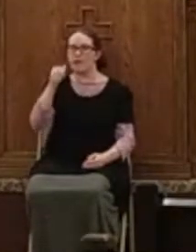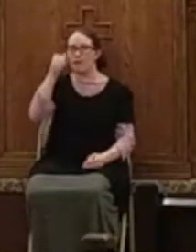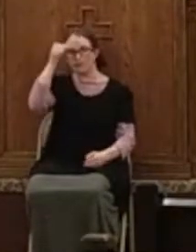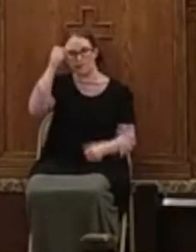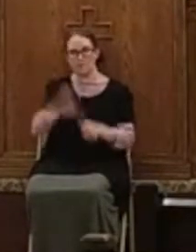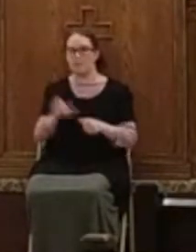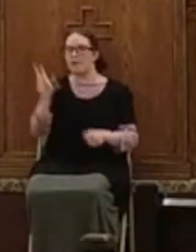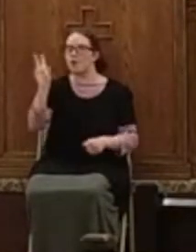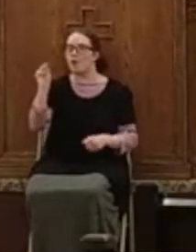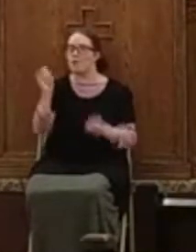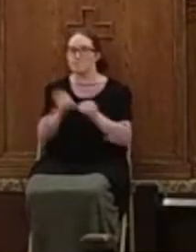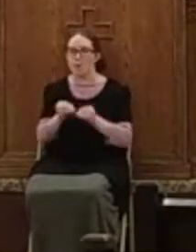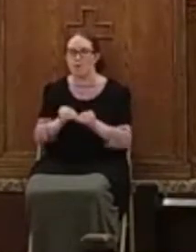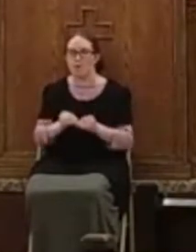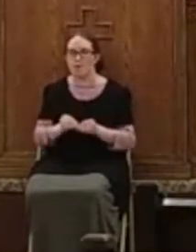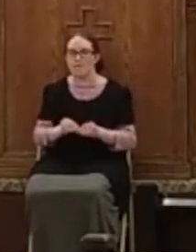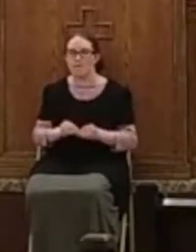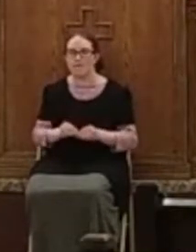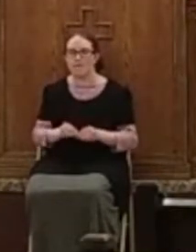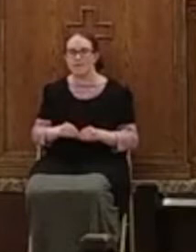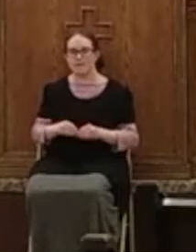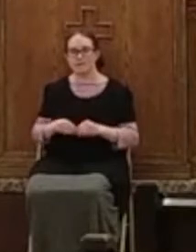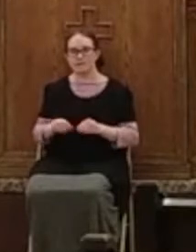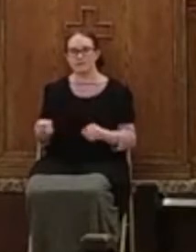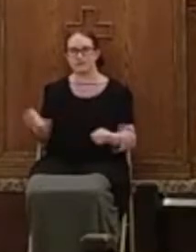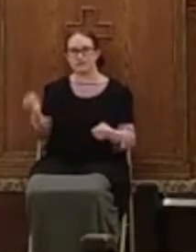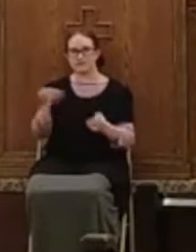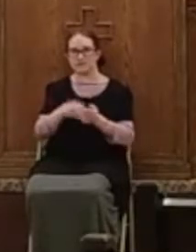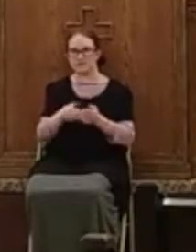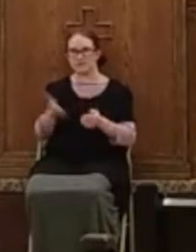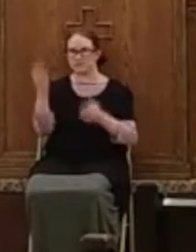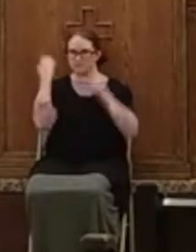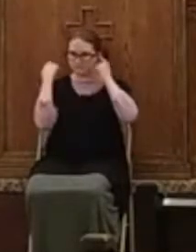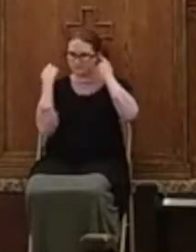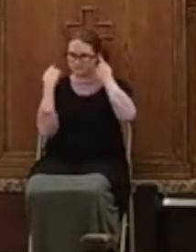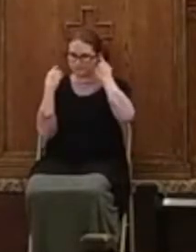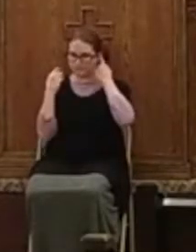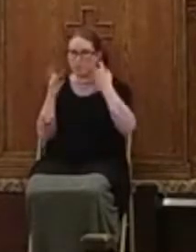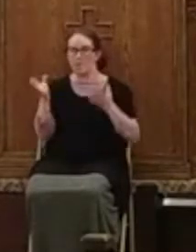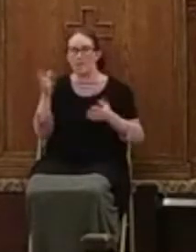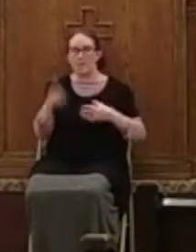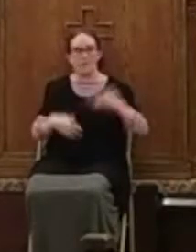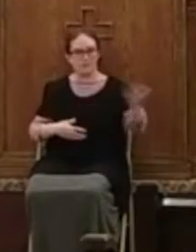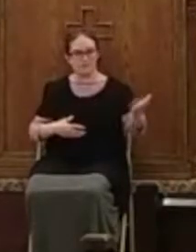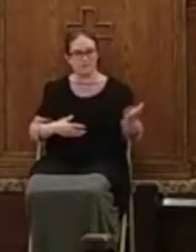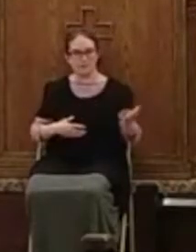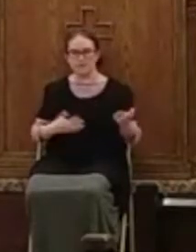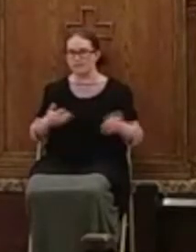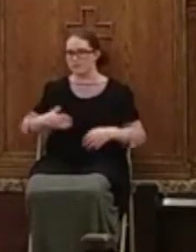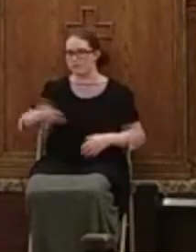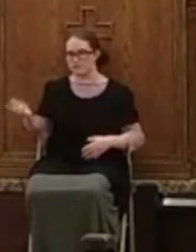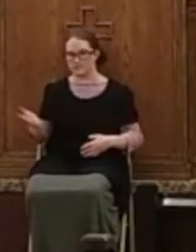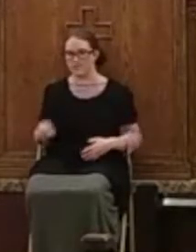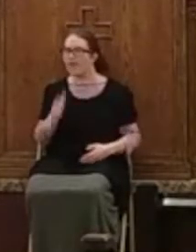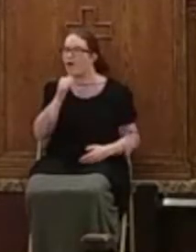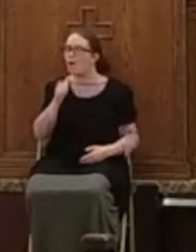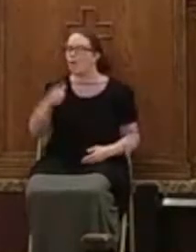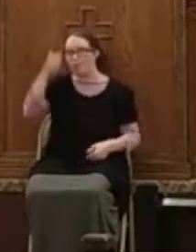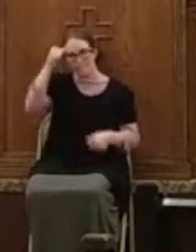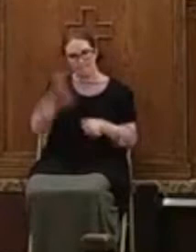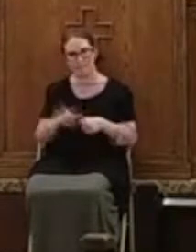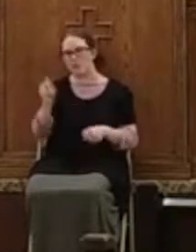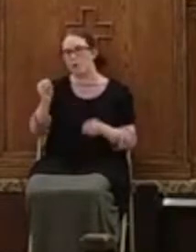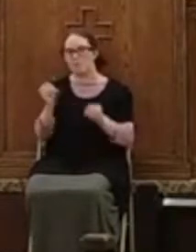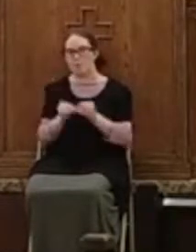them anymore. Amen. The enemy tries to go back a long time ago. What about when you did this? He said, I won't remember them